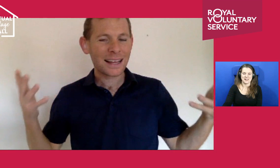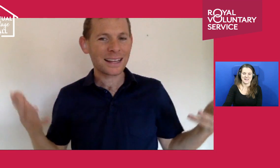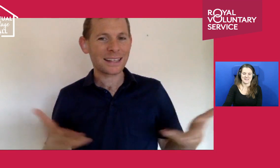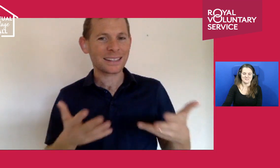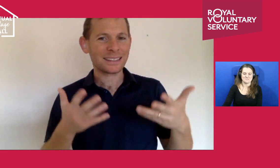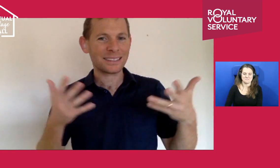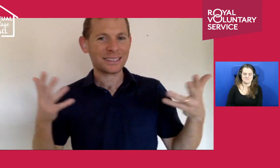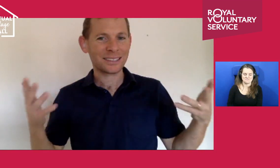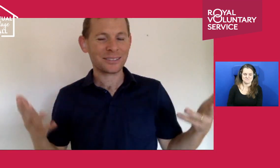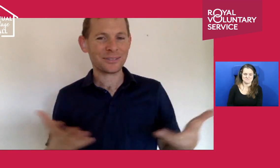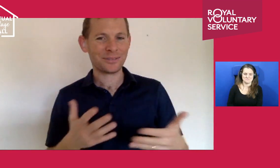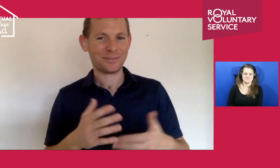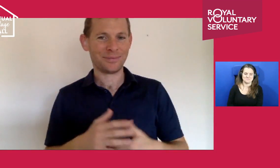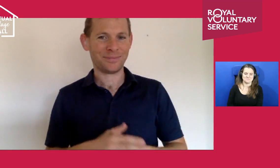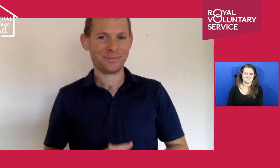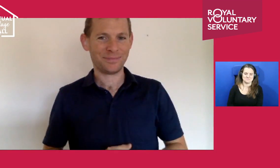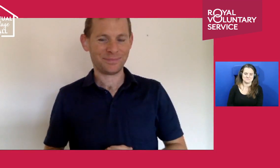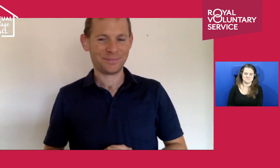Play.